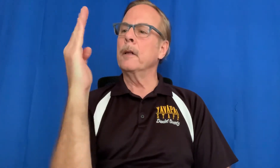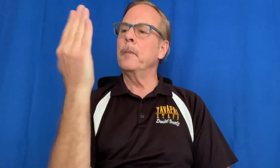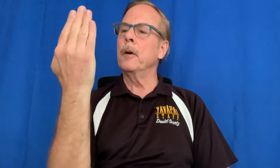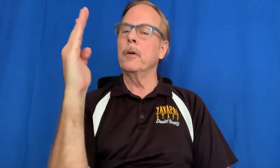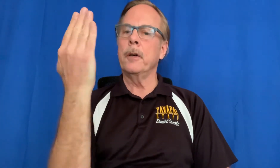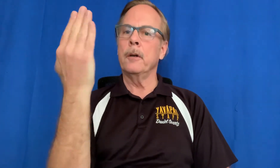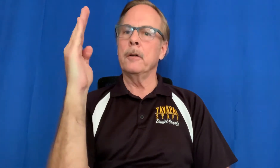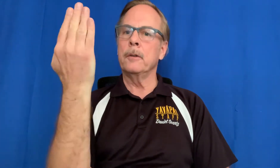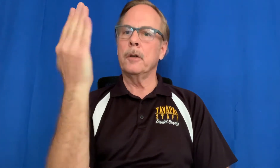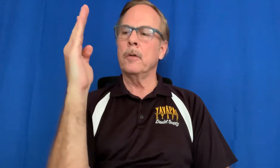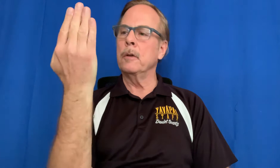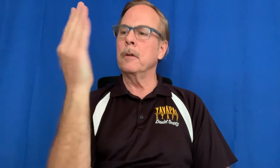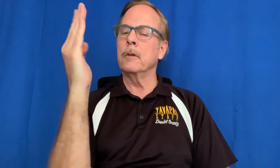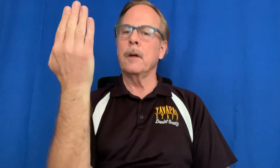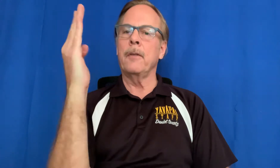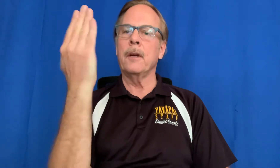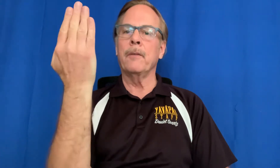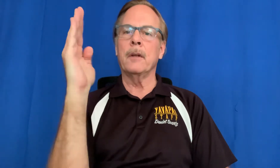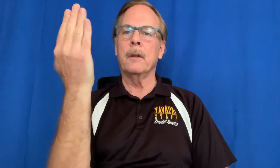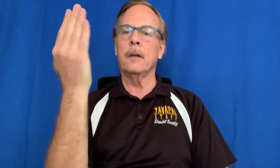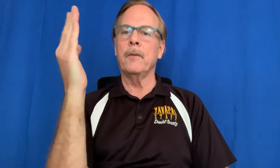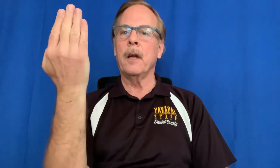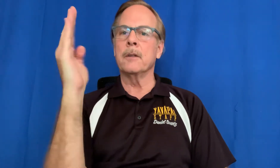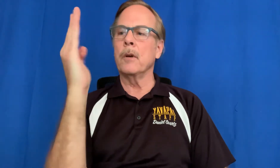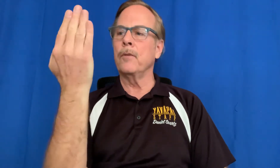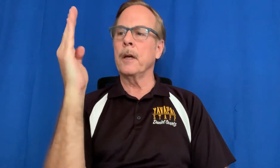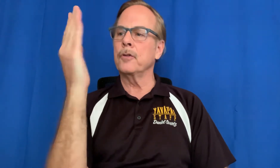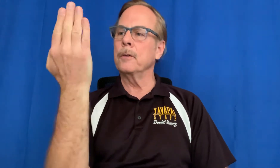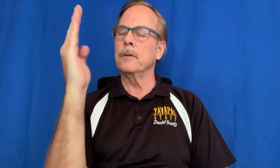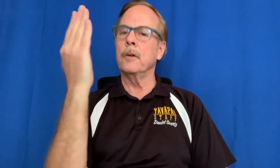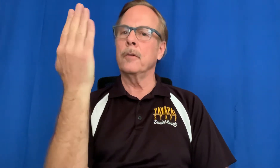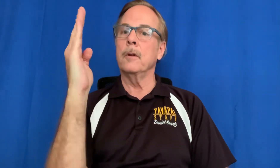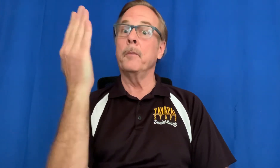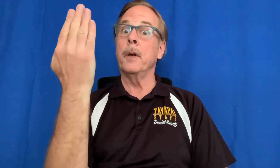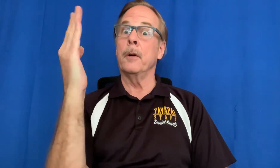mirror here. So I think of it as a reflection. So the mirror.